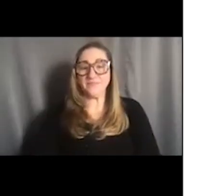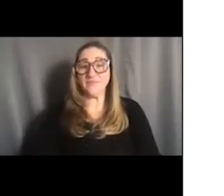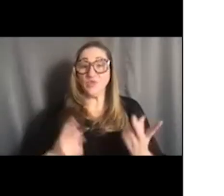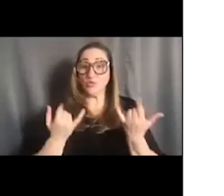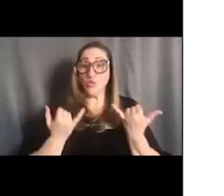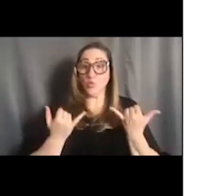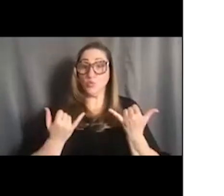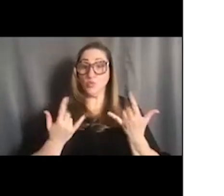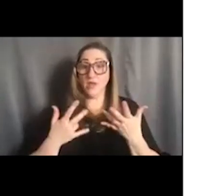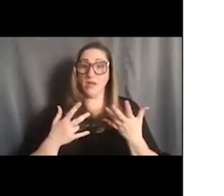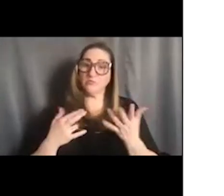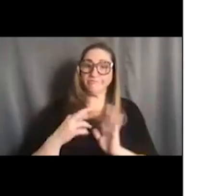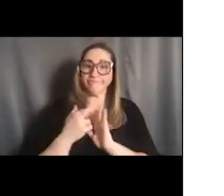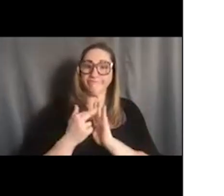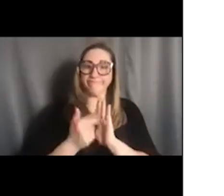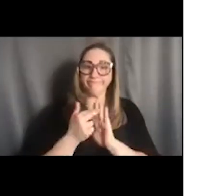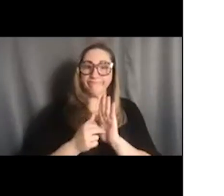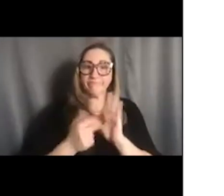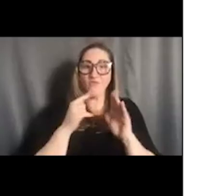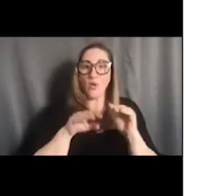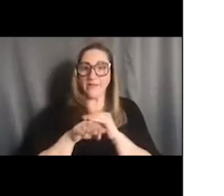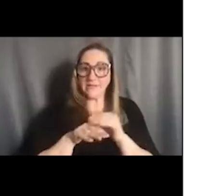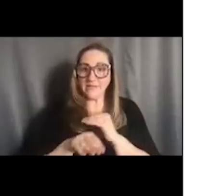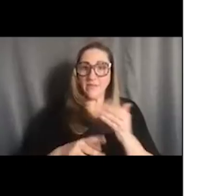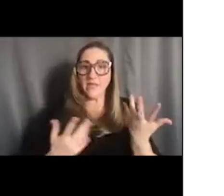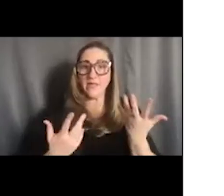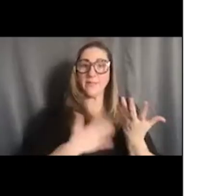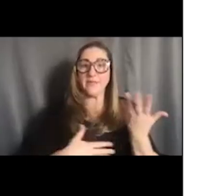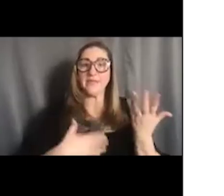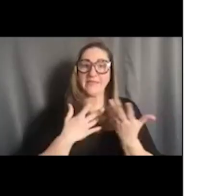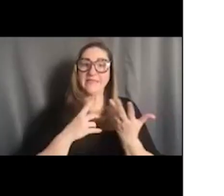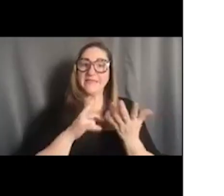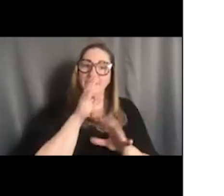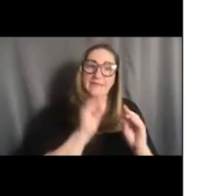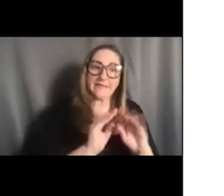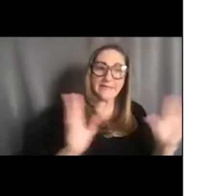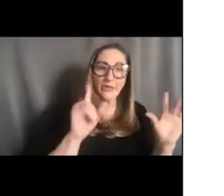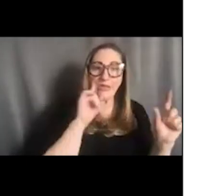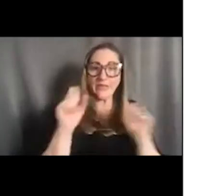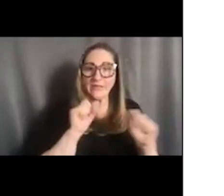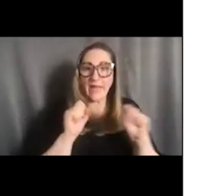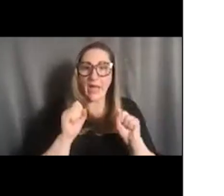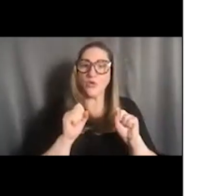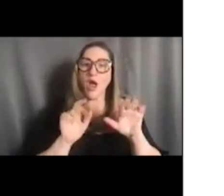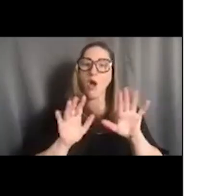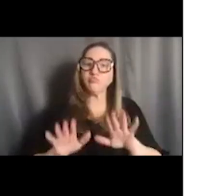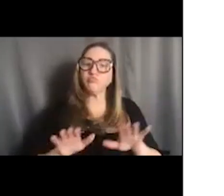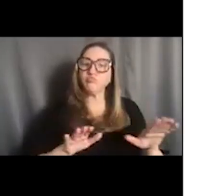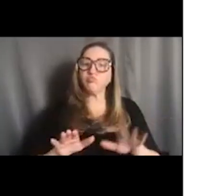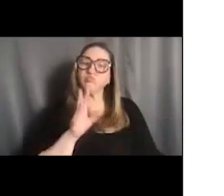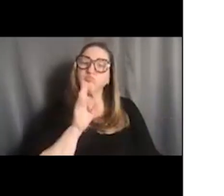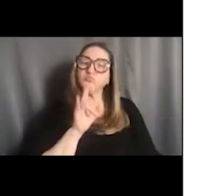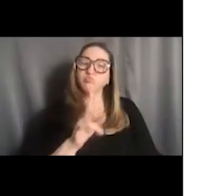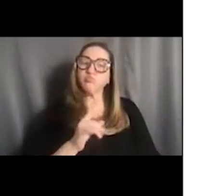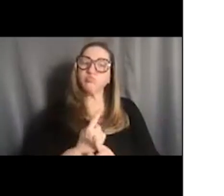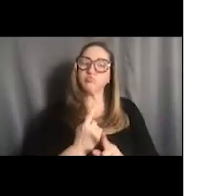space. So a general note for accessibility, please be clear, loud, and maintain a moderate pace while speaking,